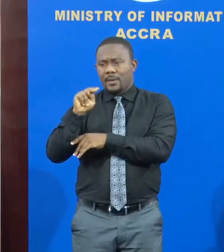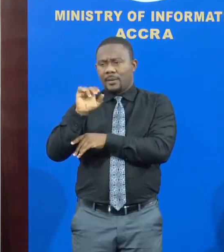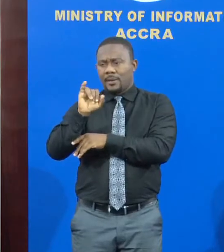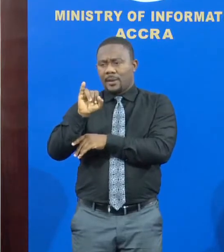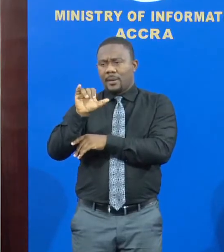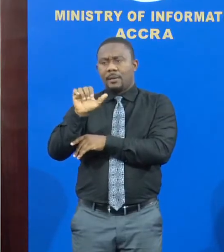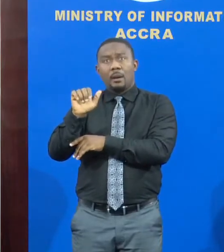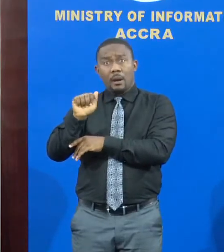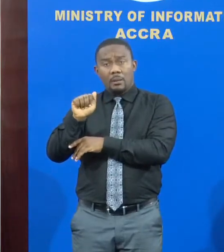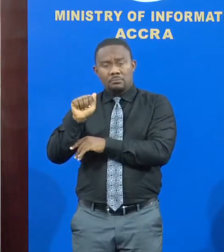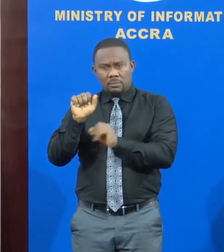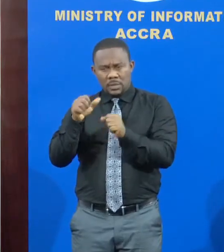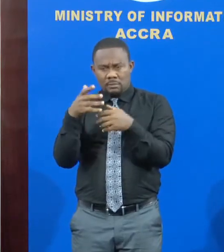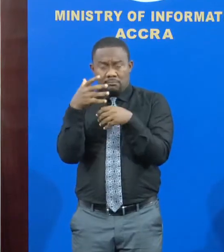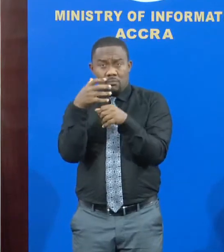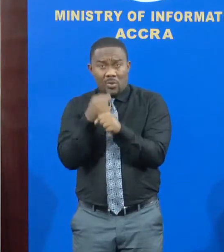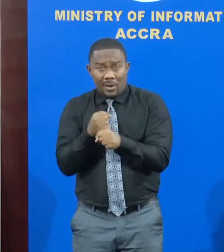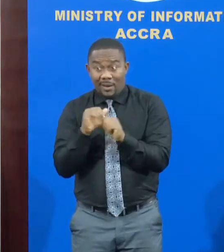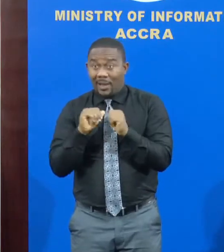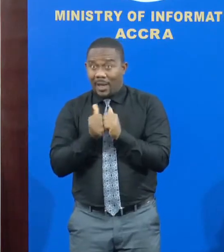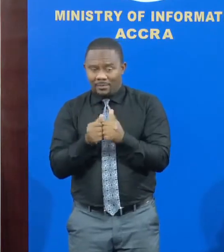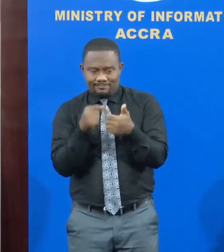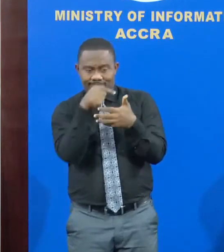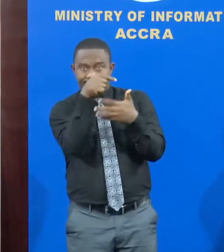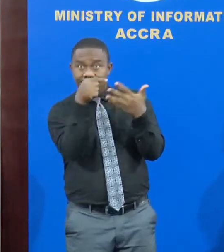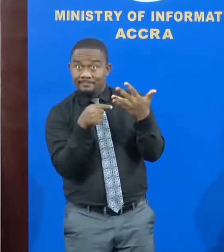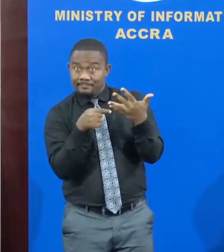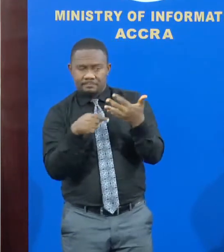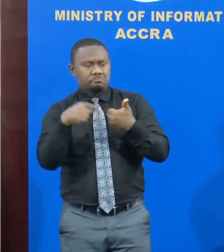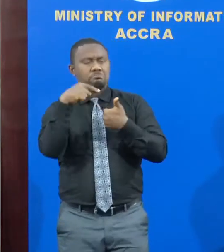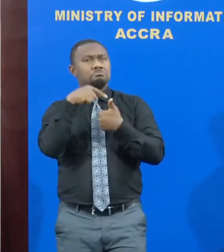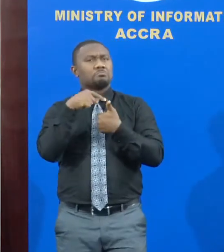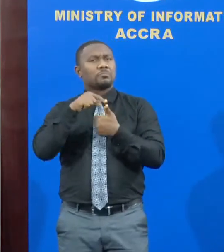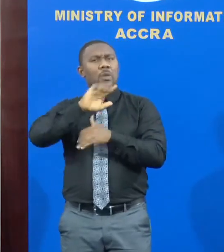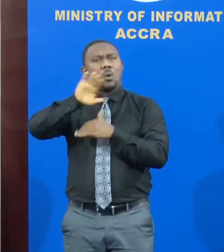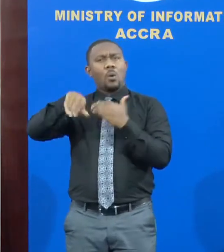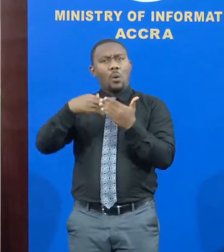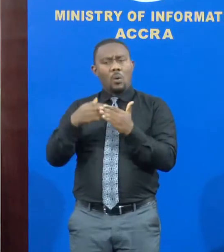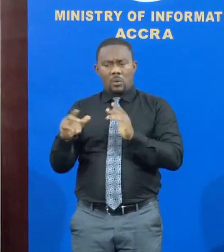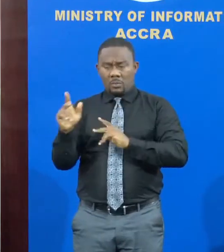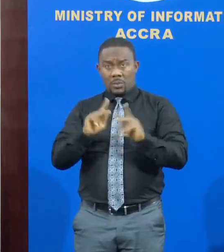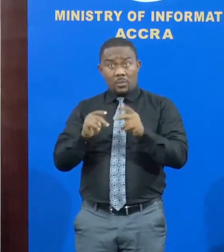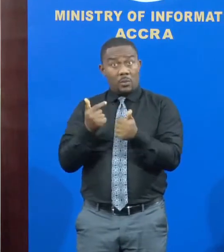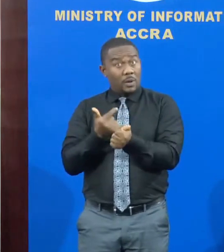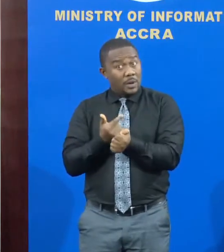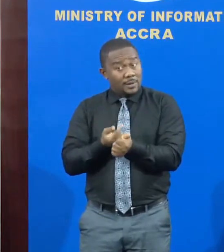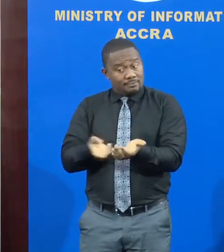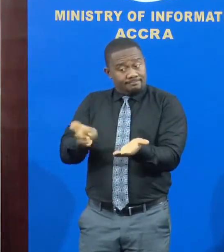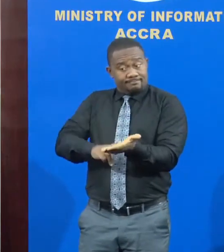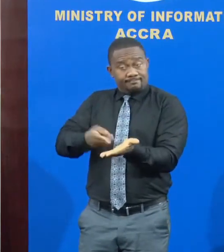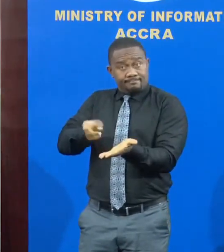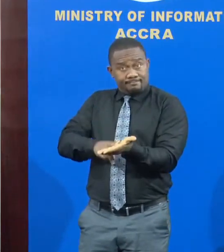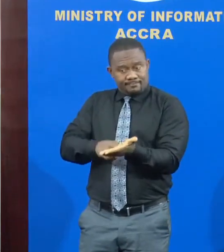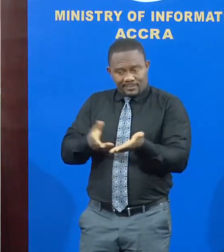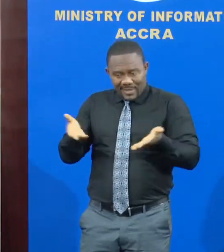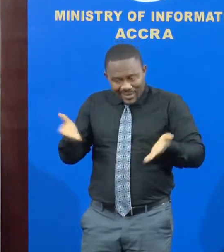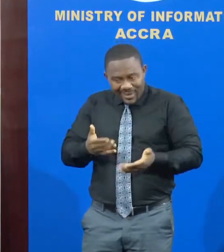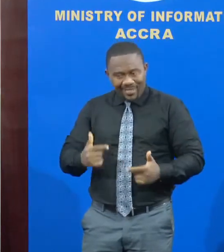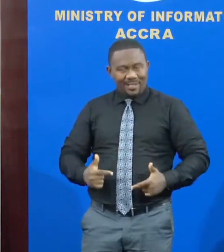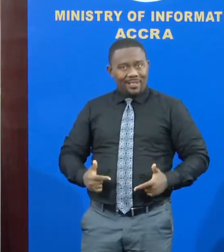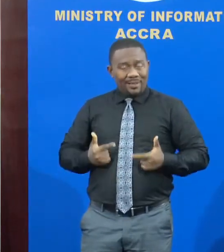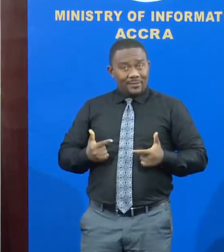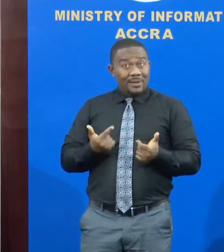summarized as fivefold. First, we are to register all Ghanaians living in Ghana and abroad,